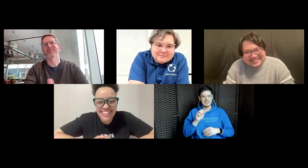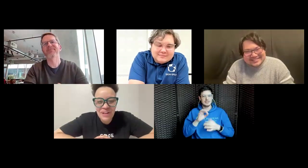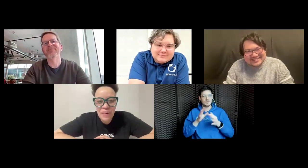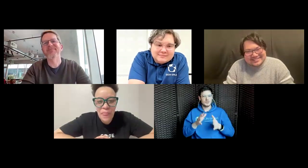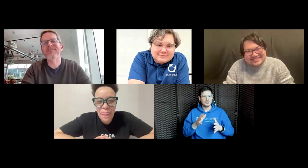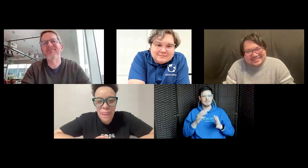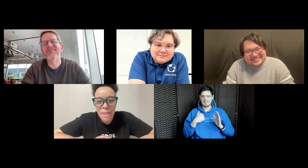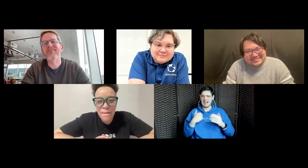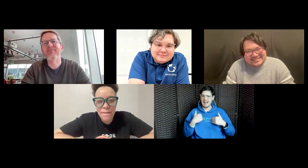Yeah.